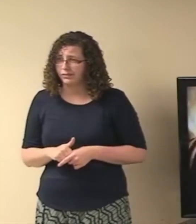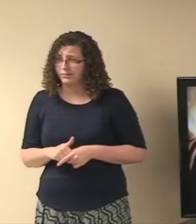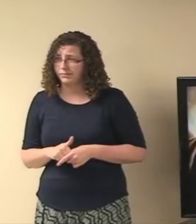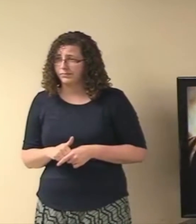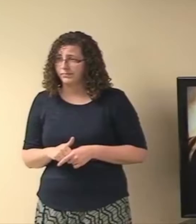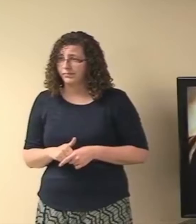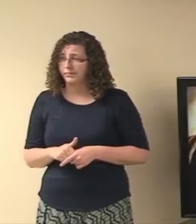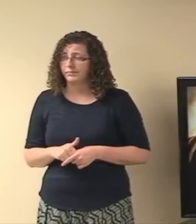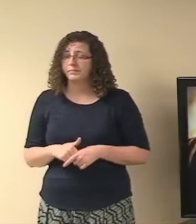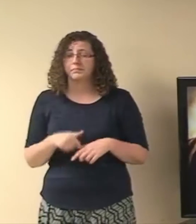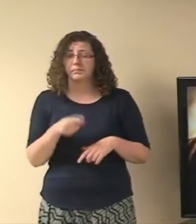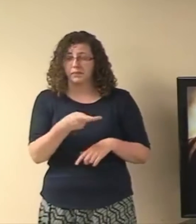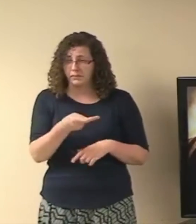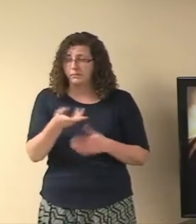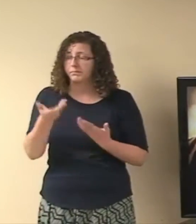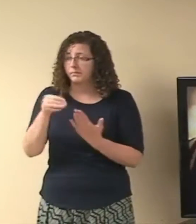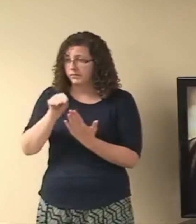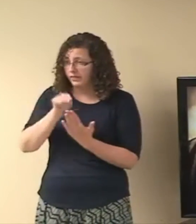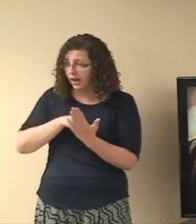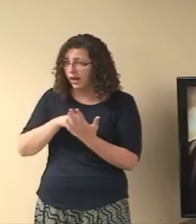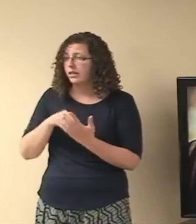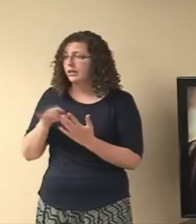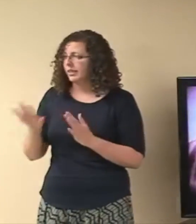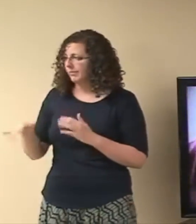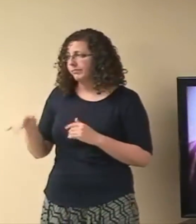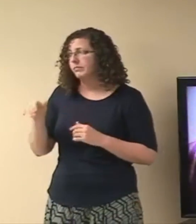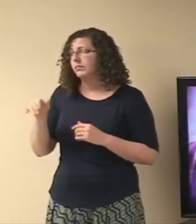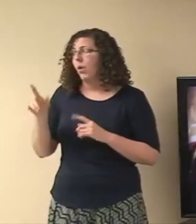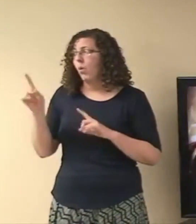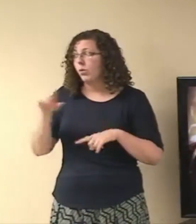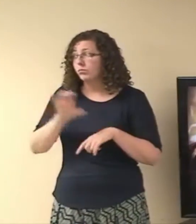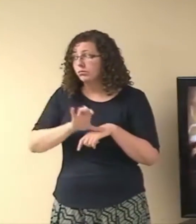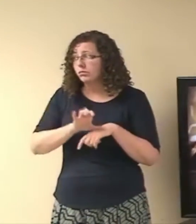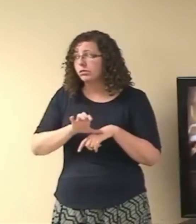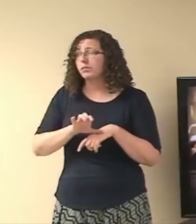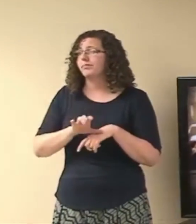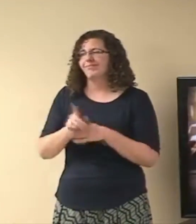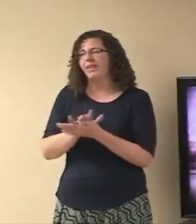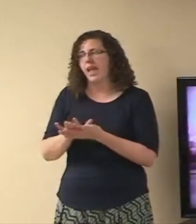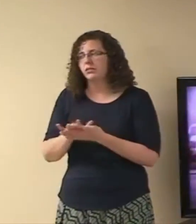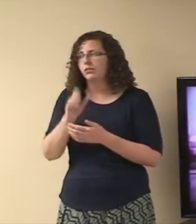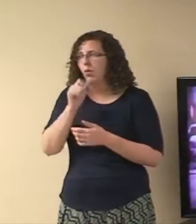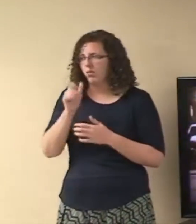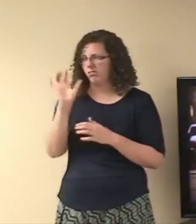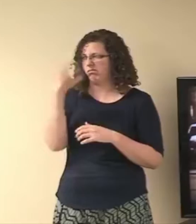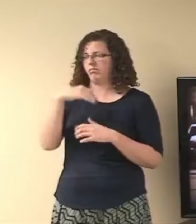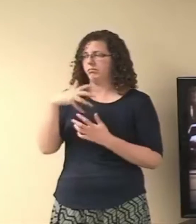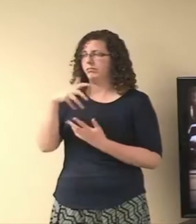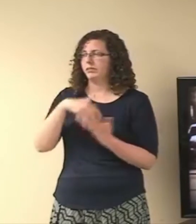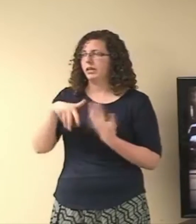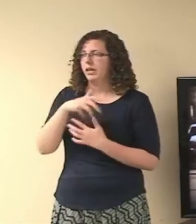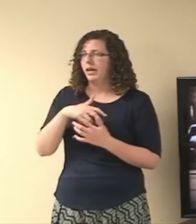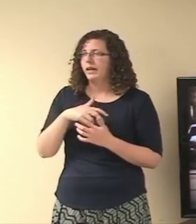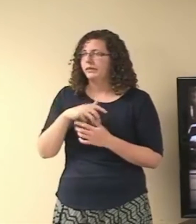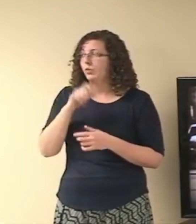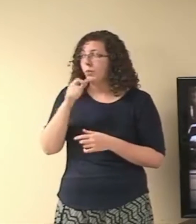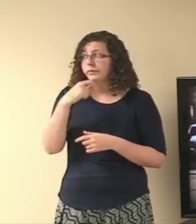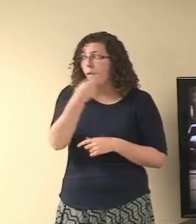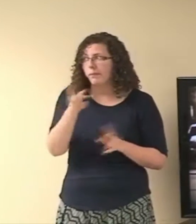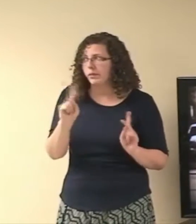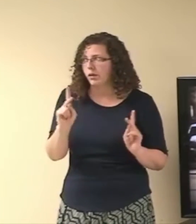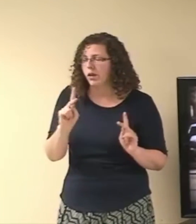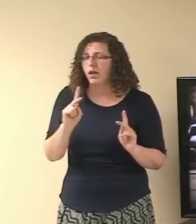So they give us a check and they said, just don't act weird around us at church and just don't tell anybody it was us. And they drove